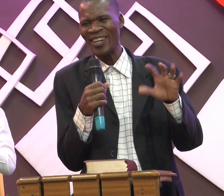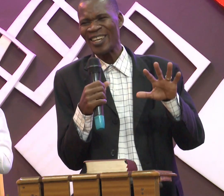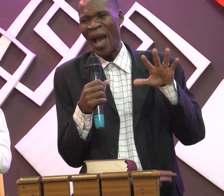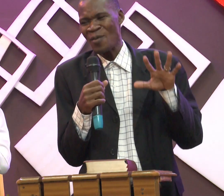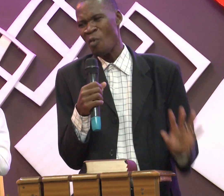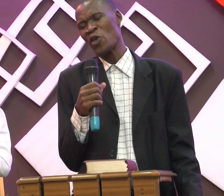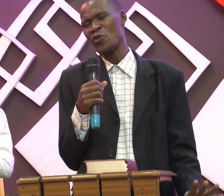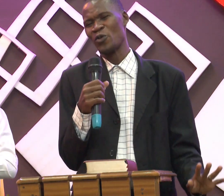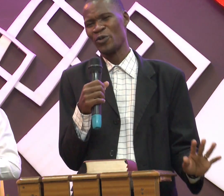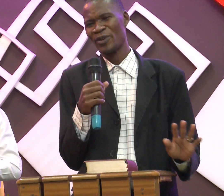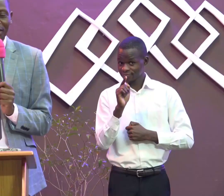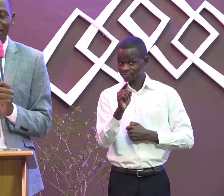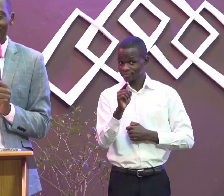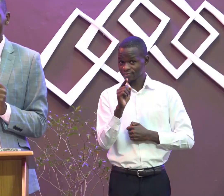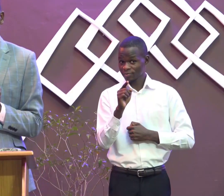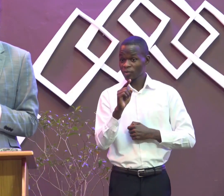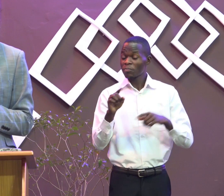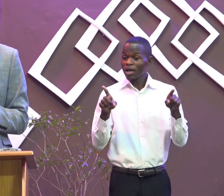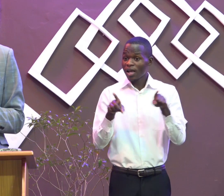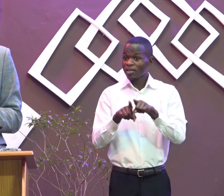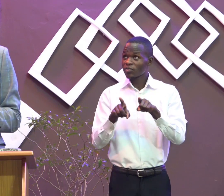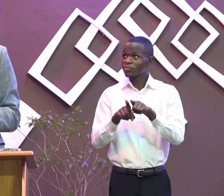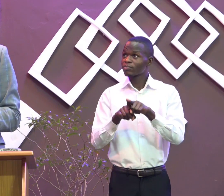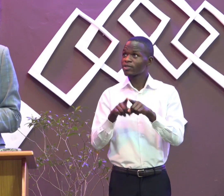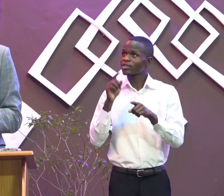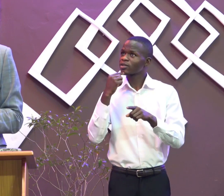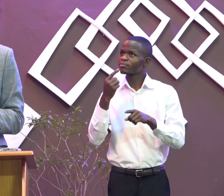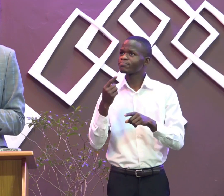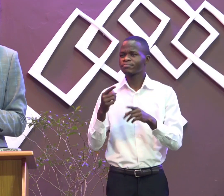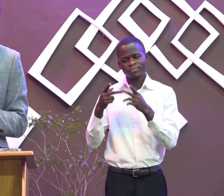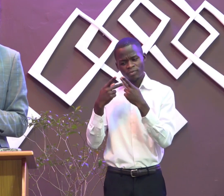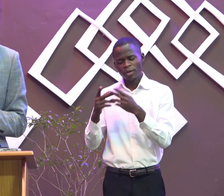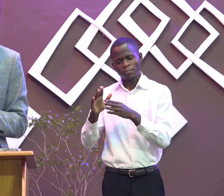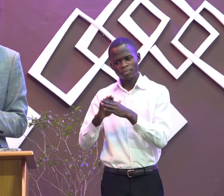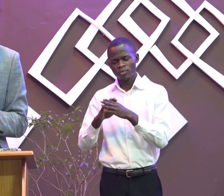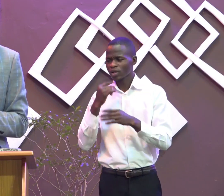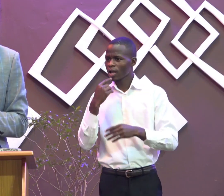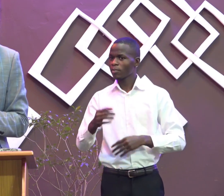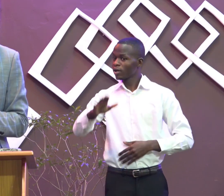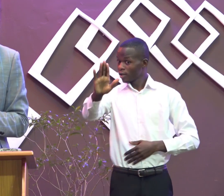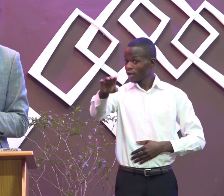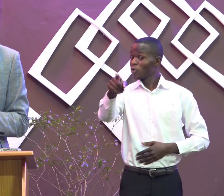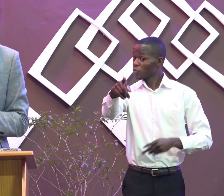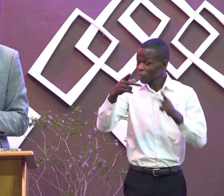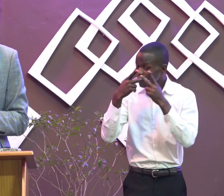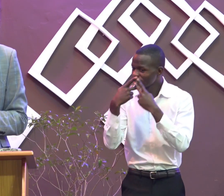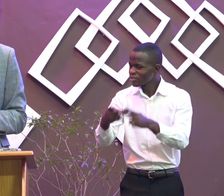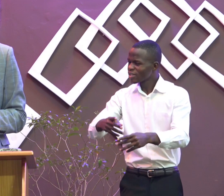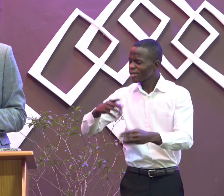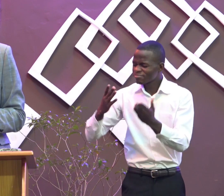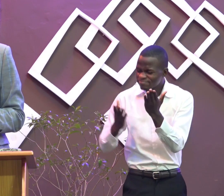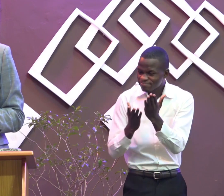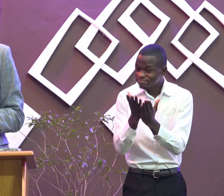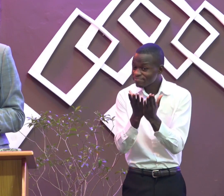you and then humble you. Walole yatandika, yatandisa mpola nangamba ogenda kutandika okuwereza gwe. There